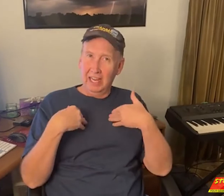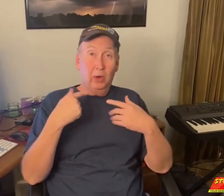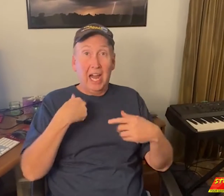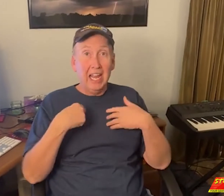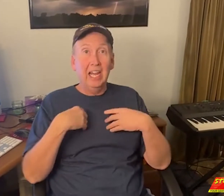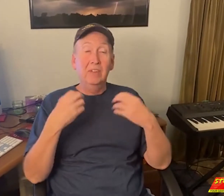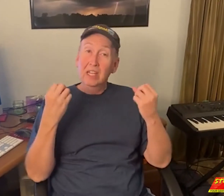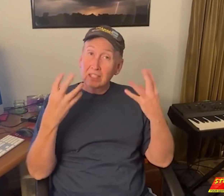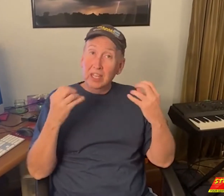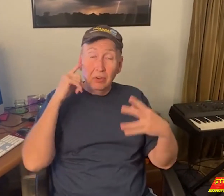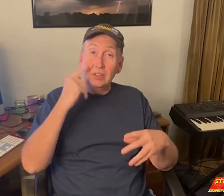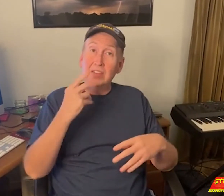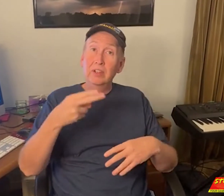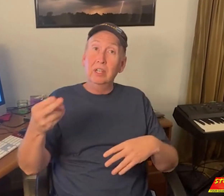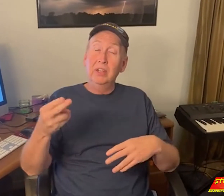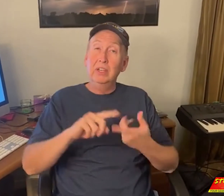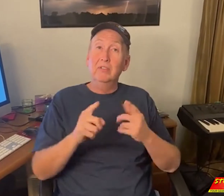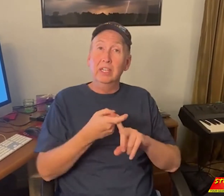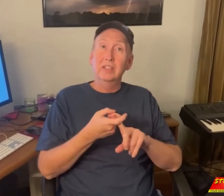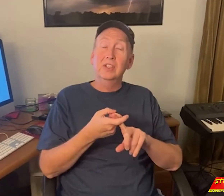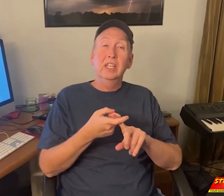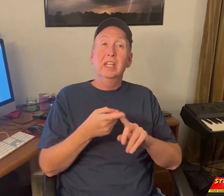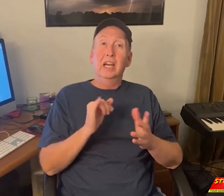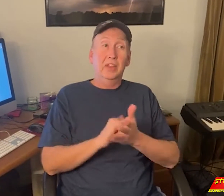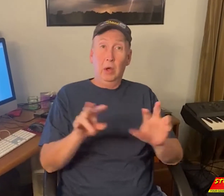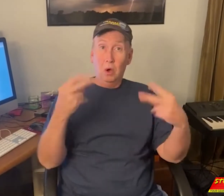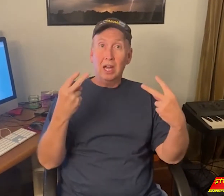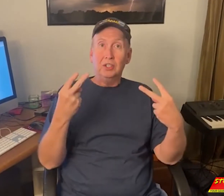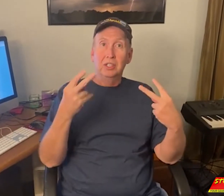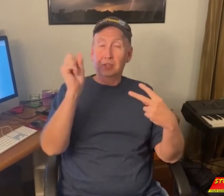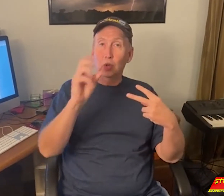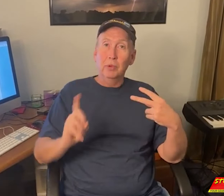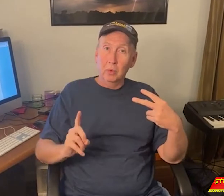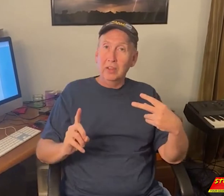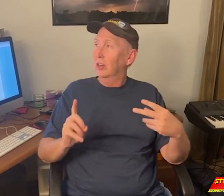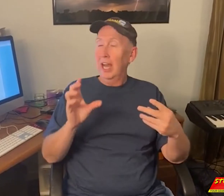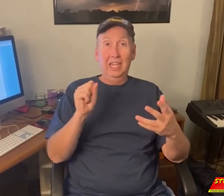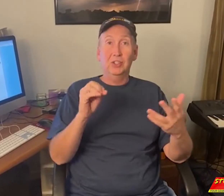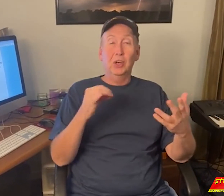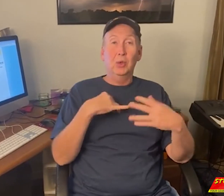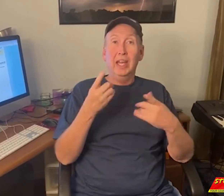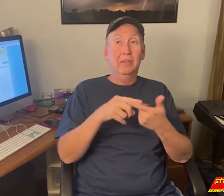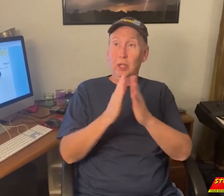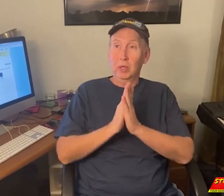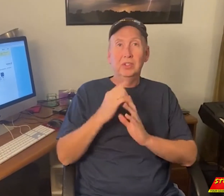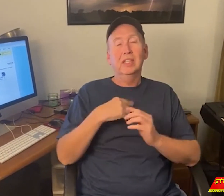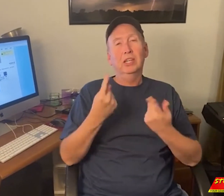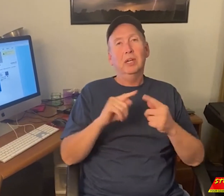I have several deaf and hard of hearing friends that watch Stormdar Weather, and so they have requested that I try to